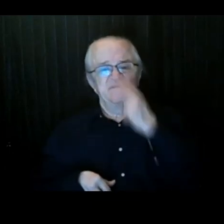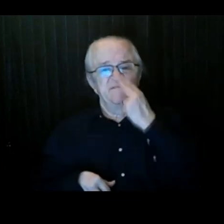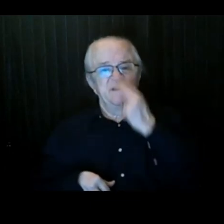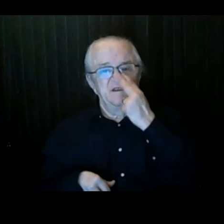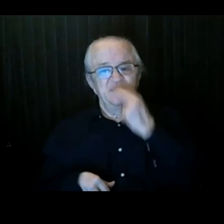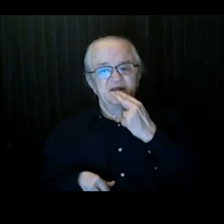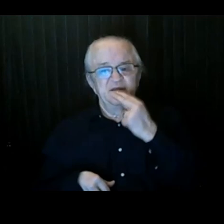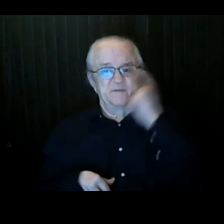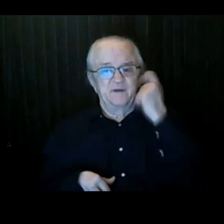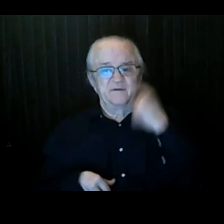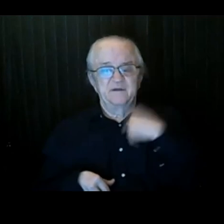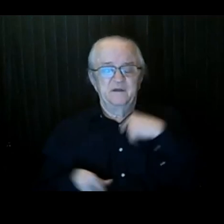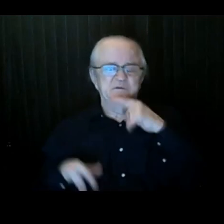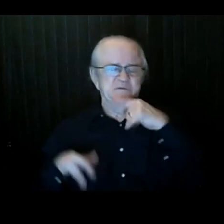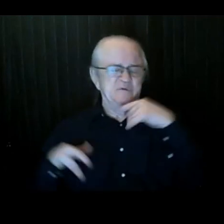because I was so sad.